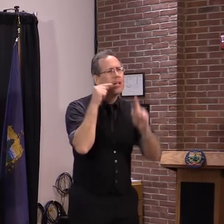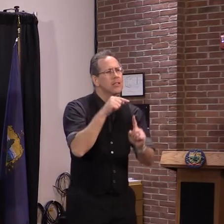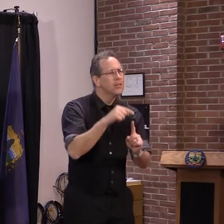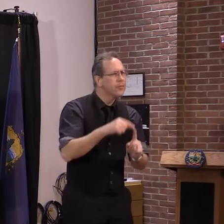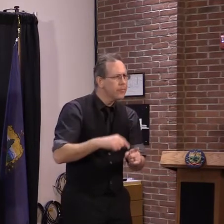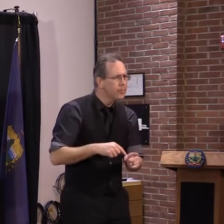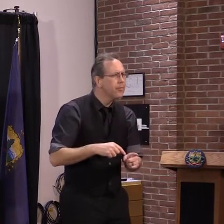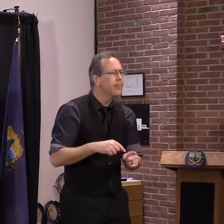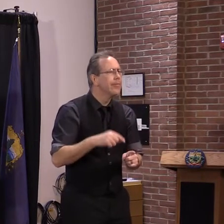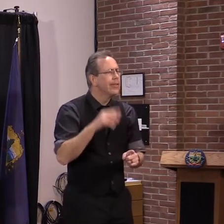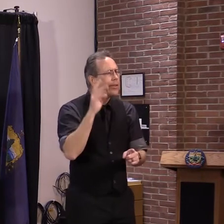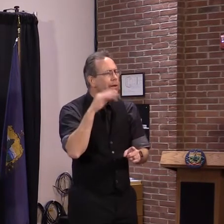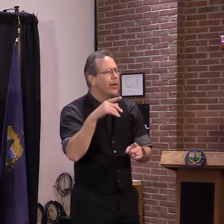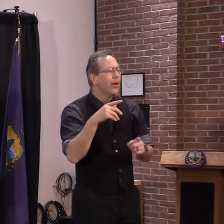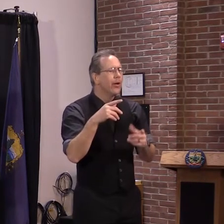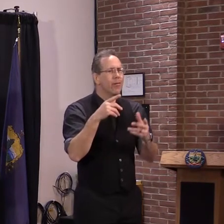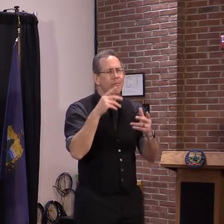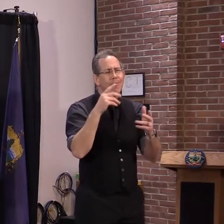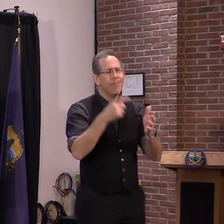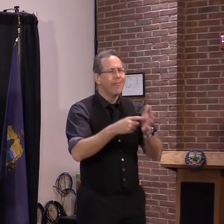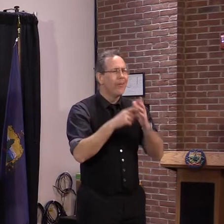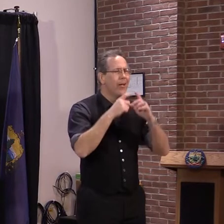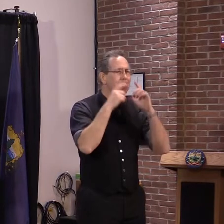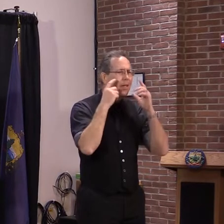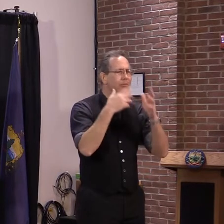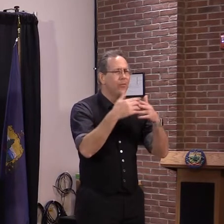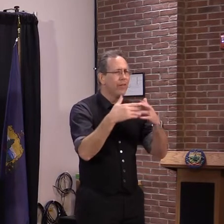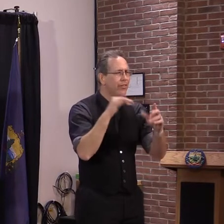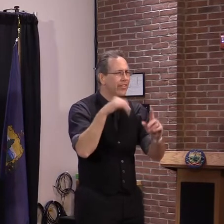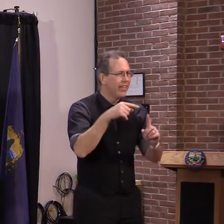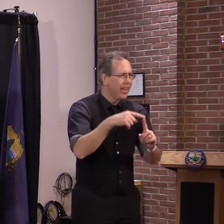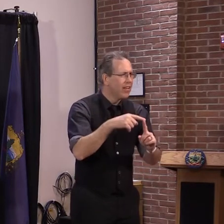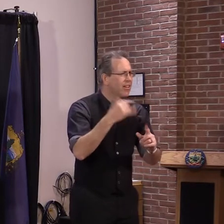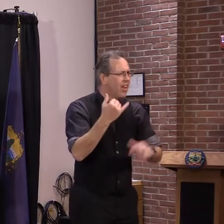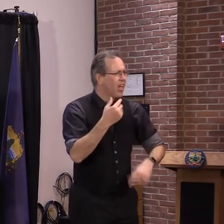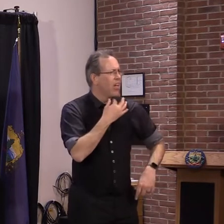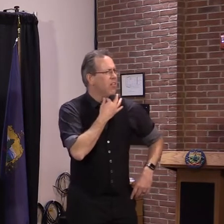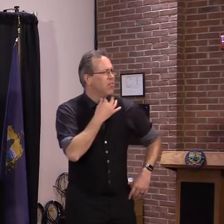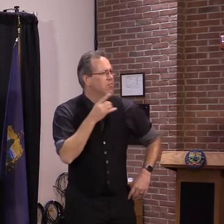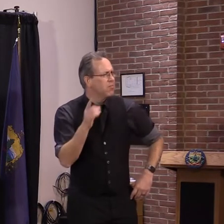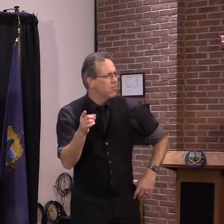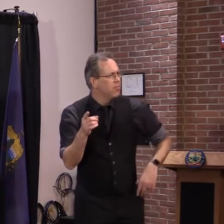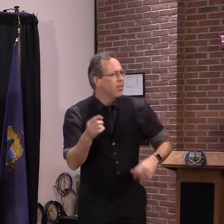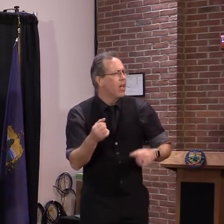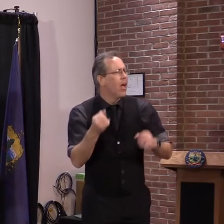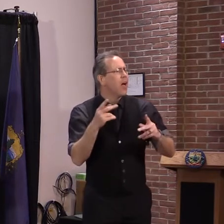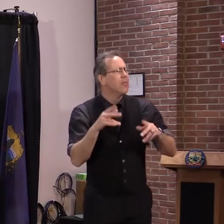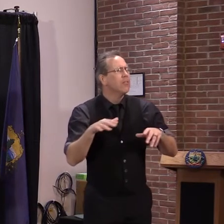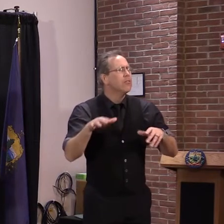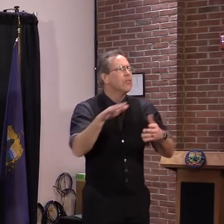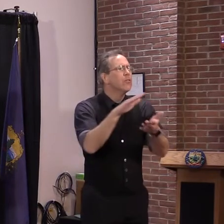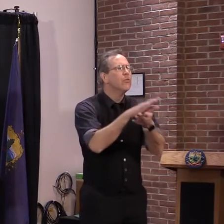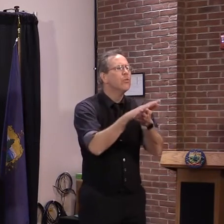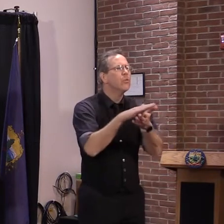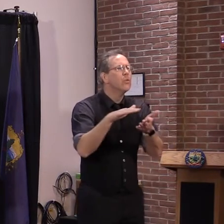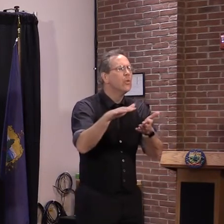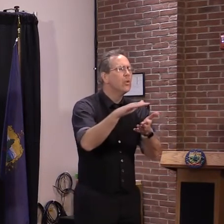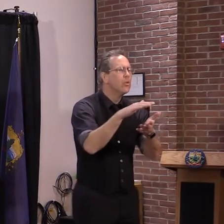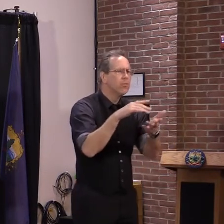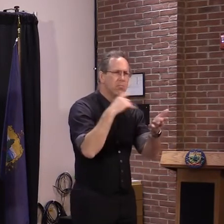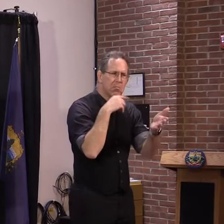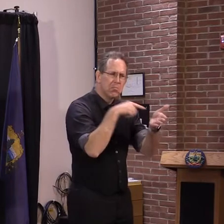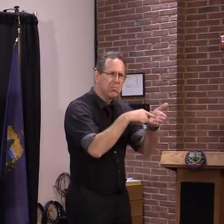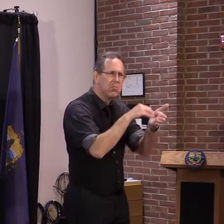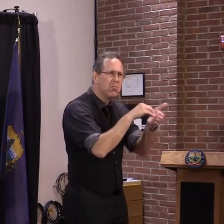requirement and the end of it, we don't currently track how many cases are happening in schools. So are we going to